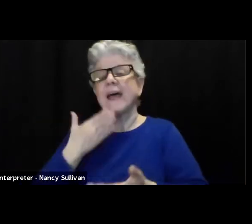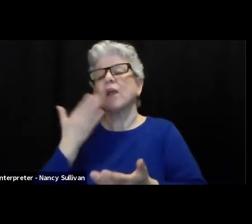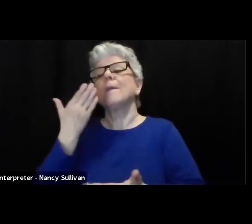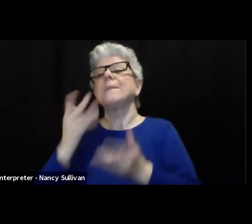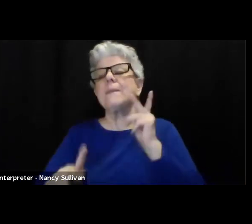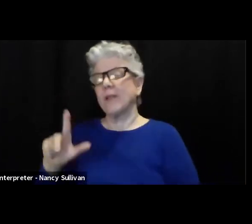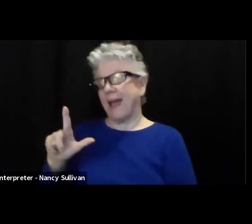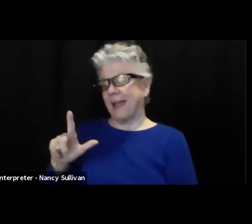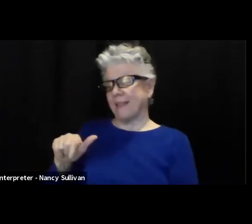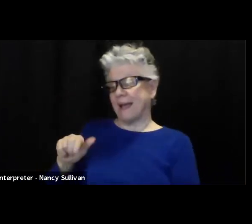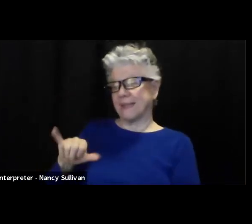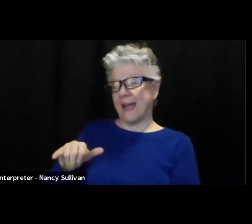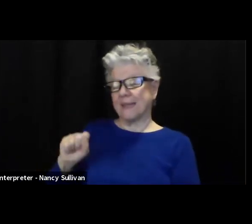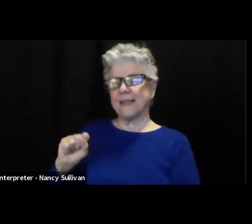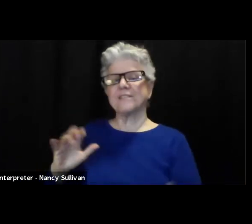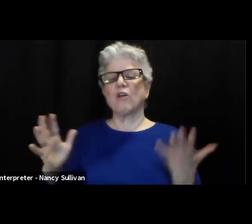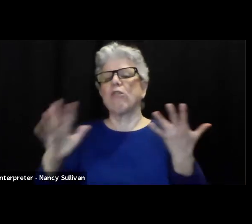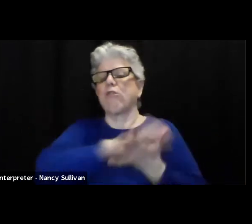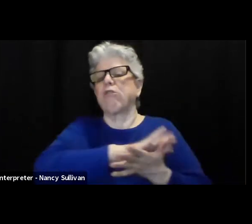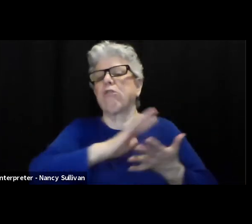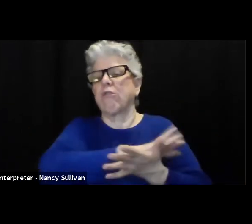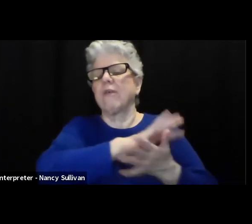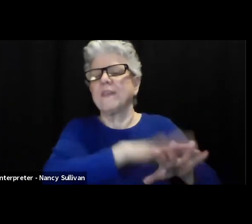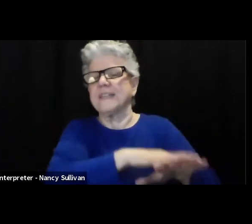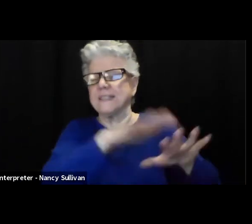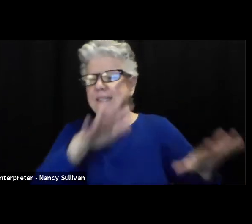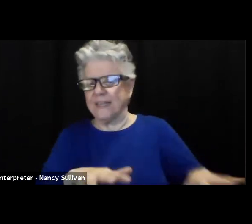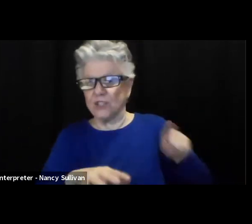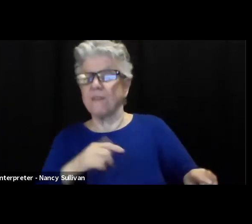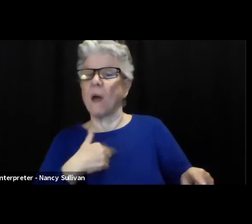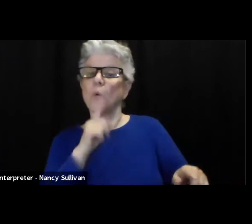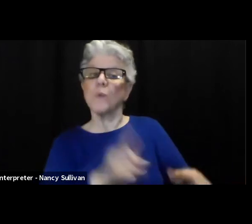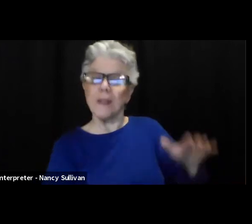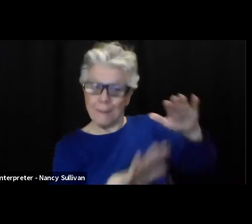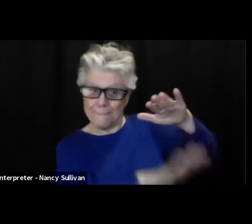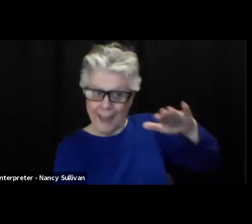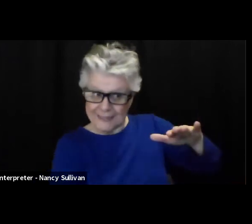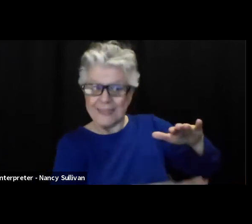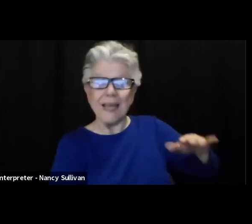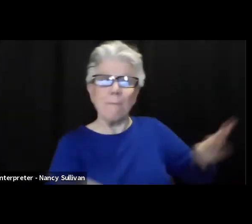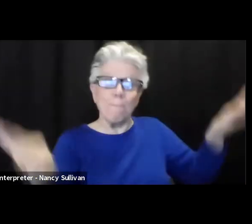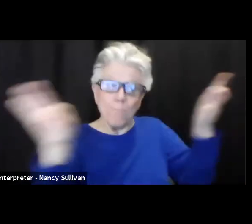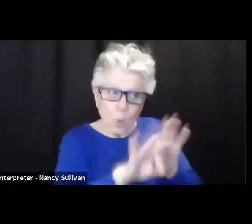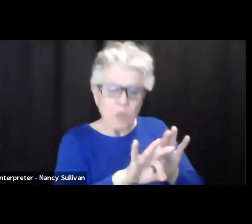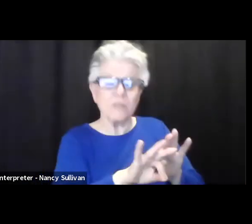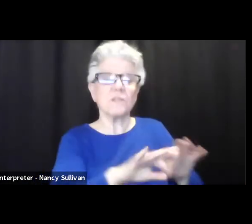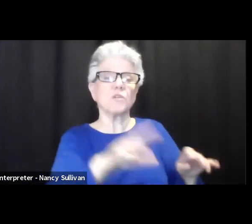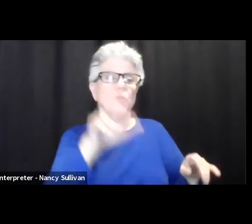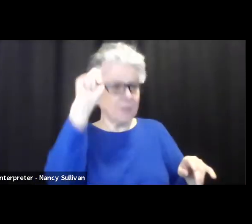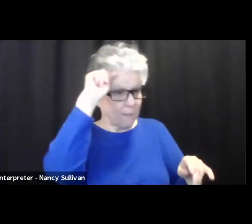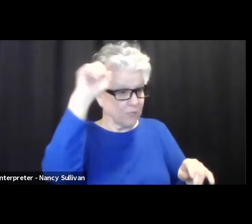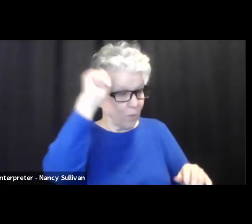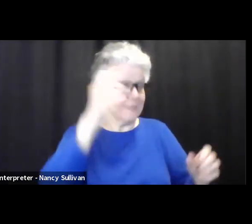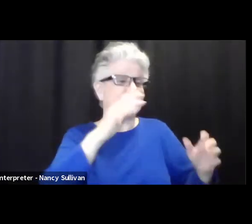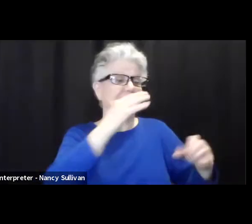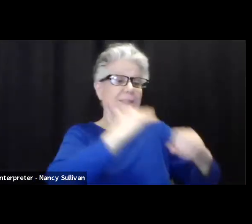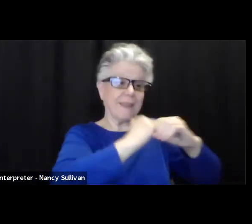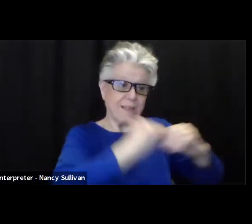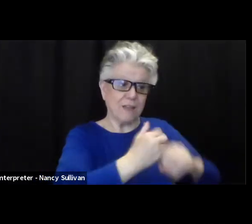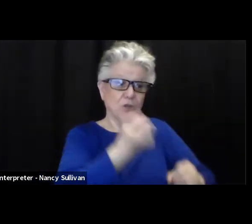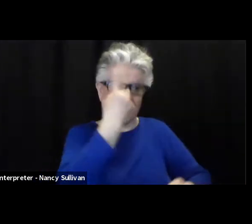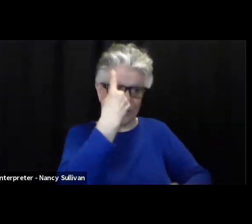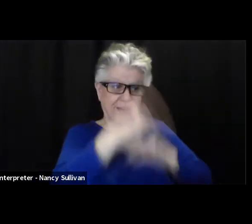Las Casas to gloss over distinctions that were integral to Aquinas' theological understanding of persons who lacked the use of